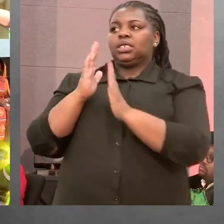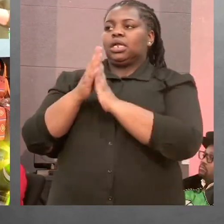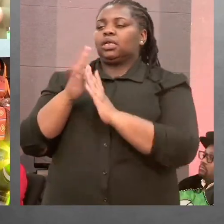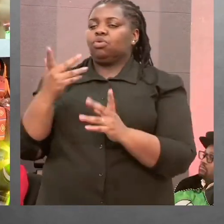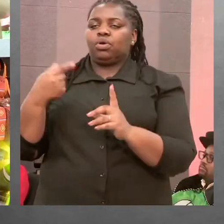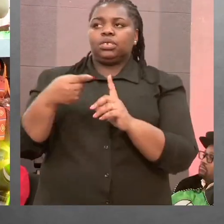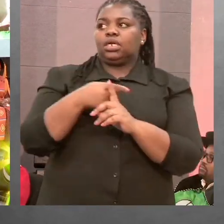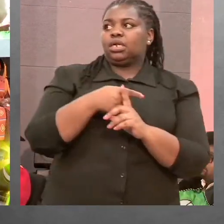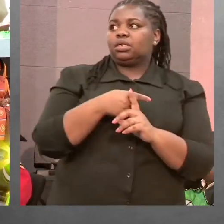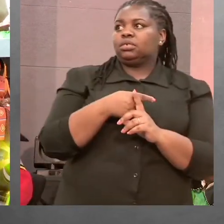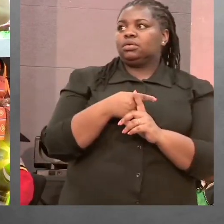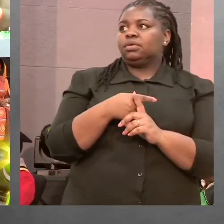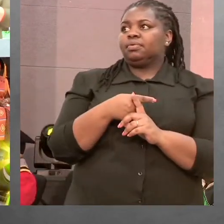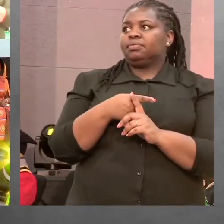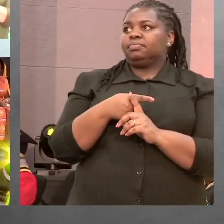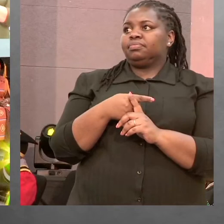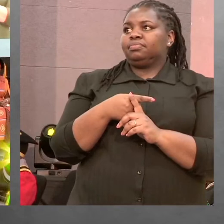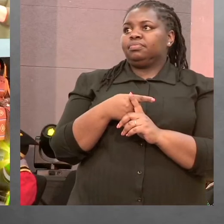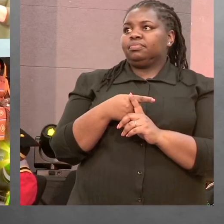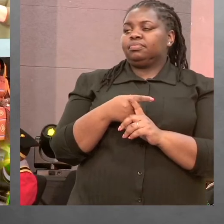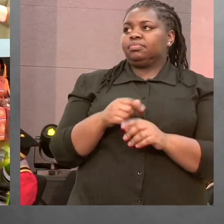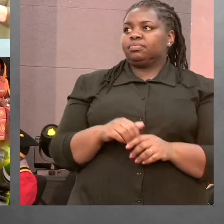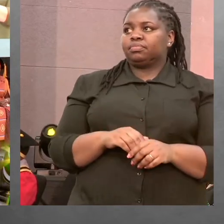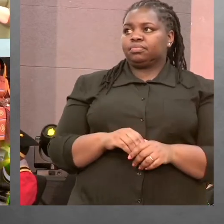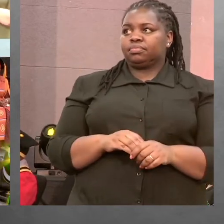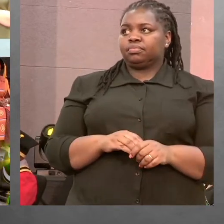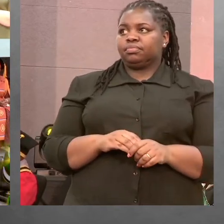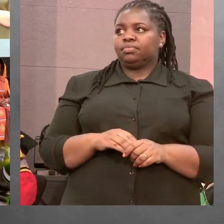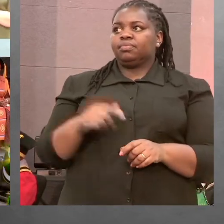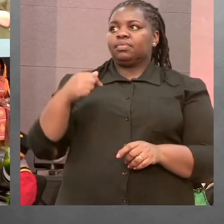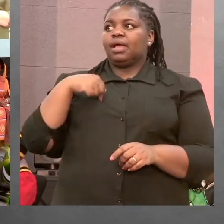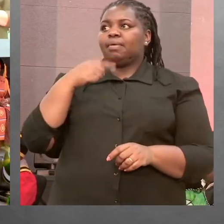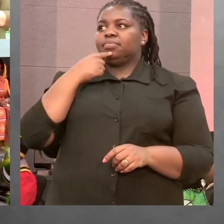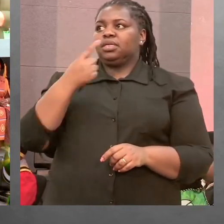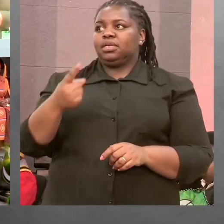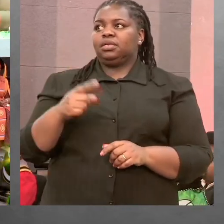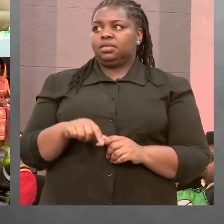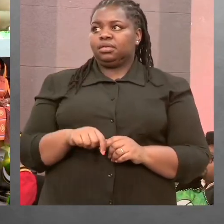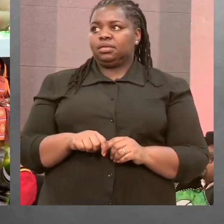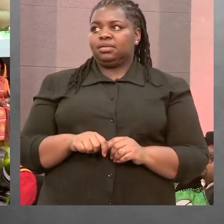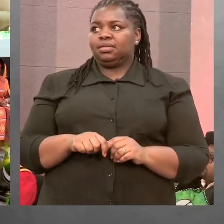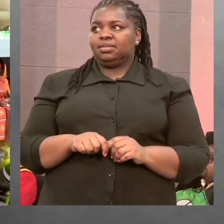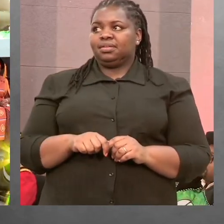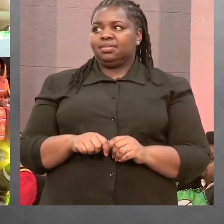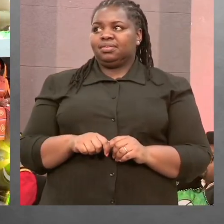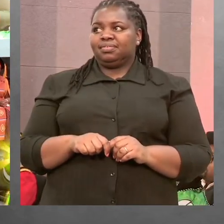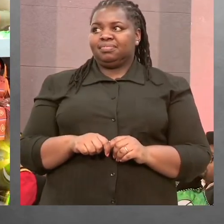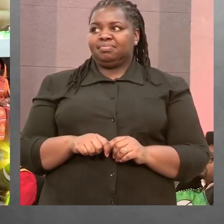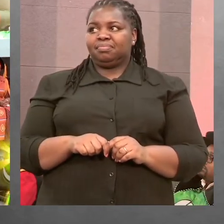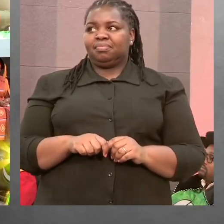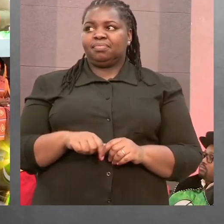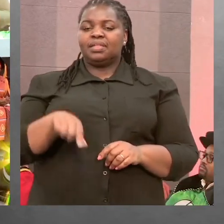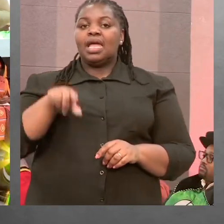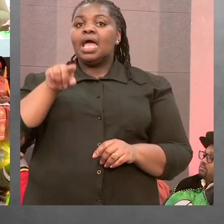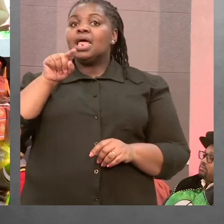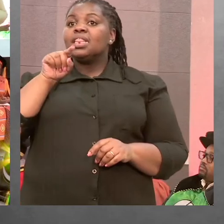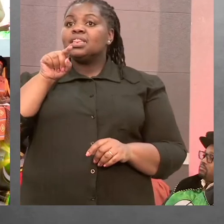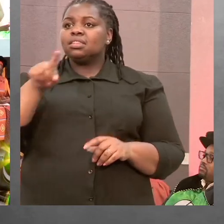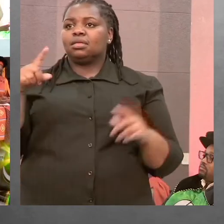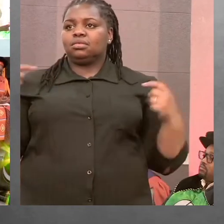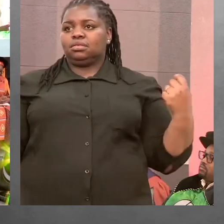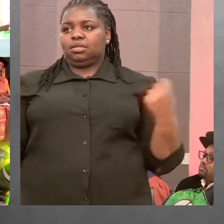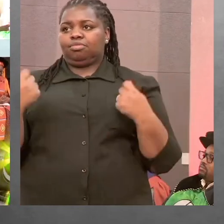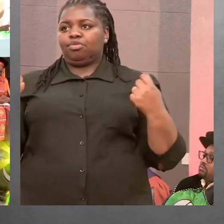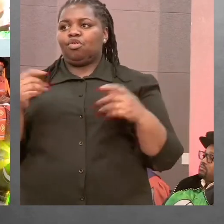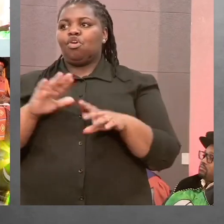indirectly, conscious and unconscious. So I'm saying, this occasion is